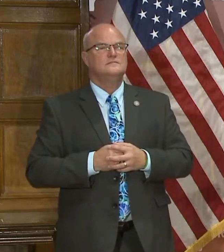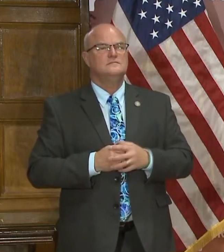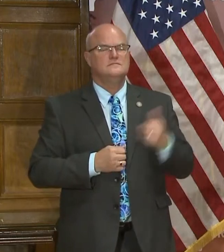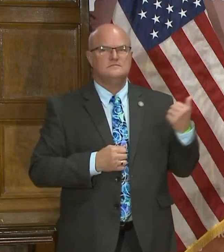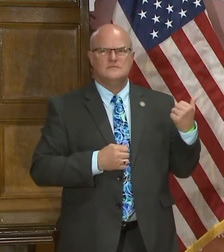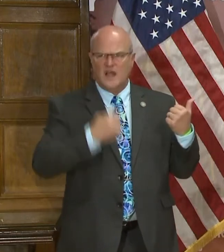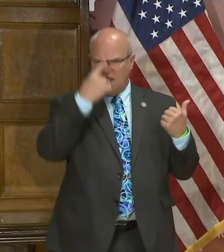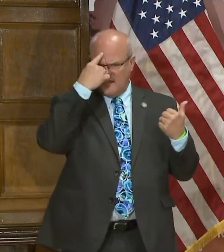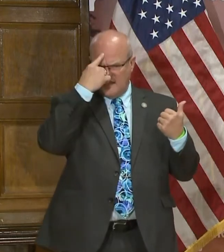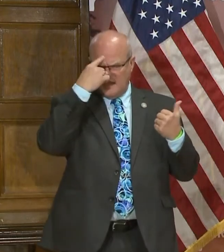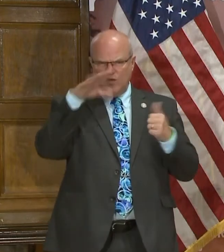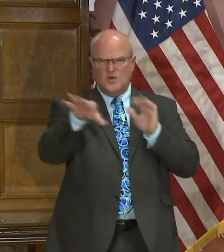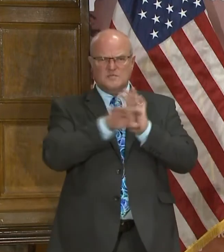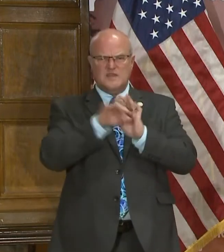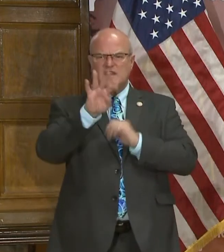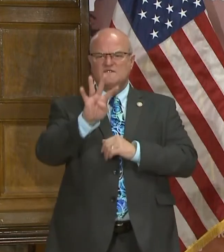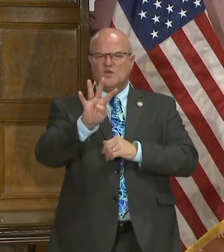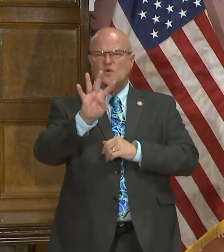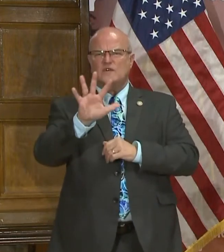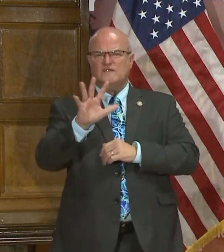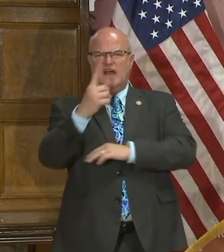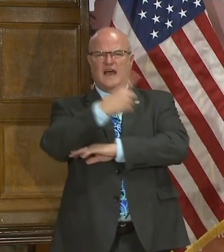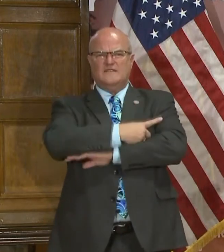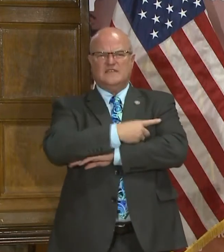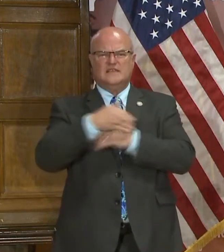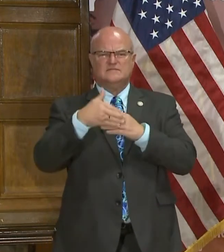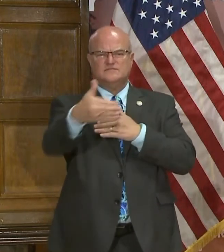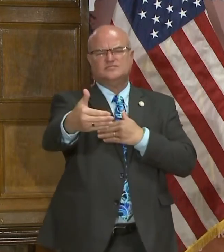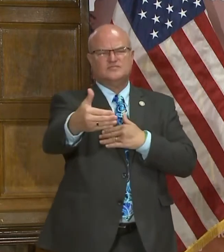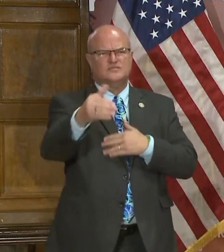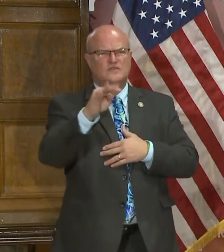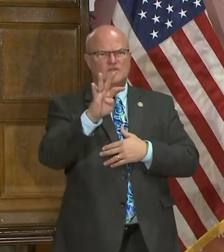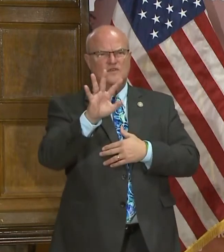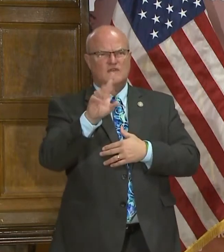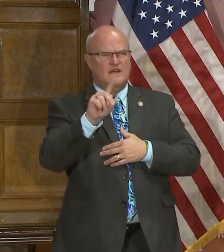I believe we picked 45 days out, if I remember.